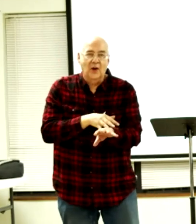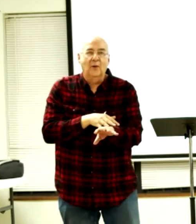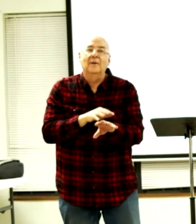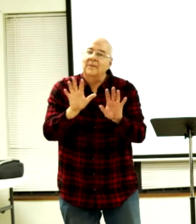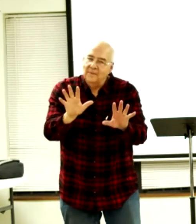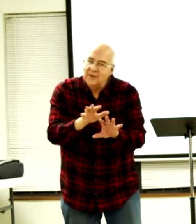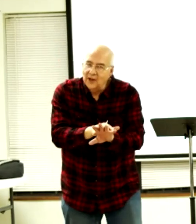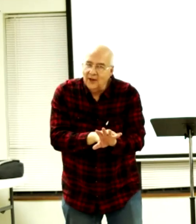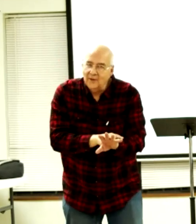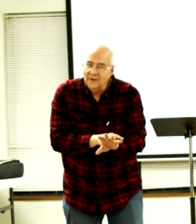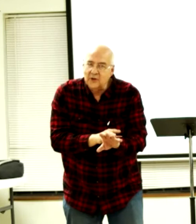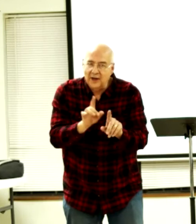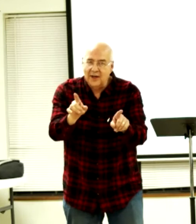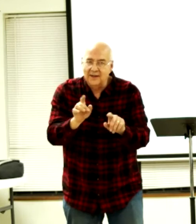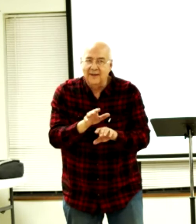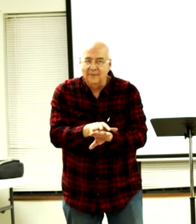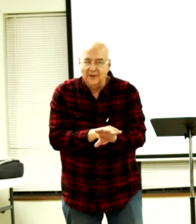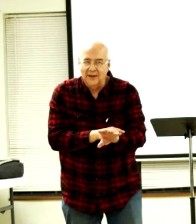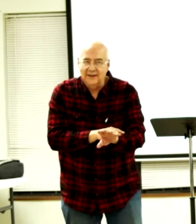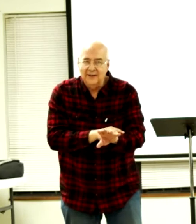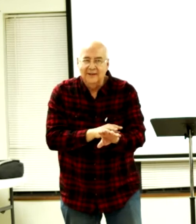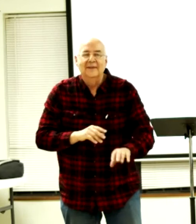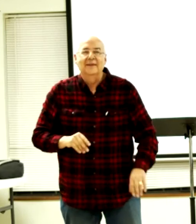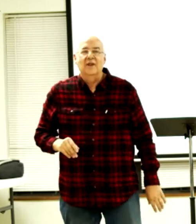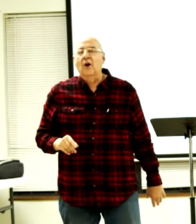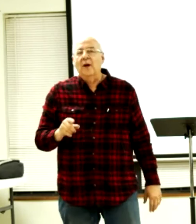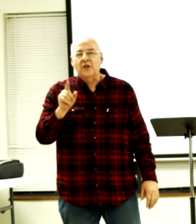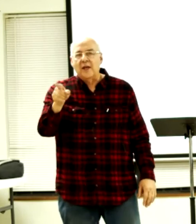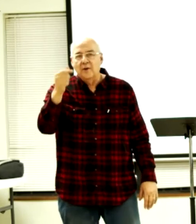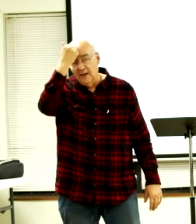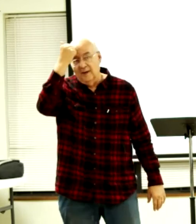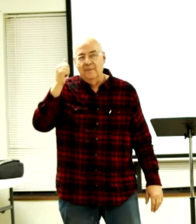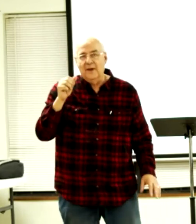slow, you're trying to talk to them, okay? You don't want to say you dumb,